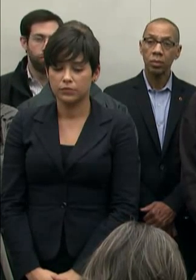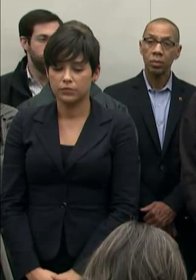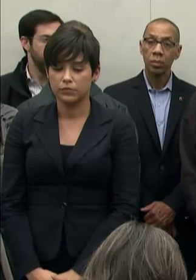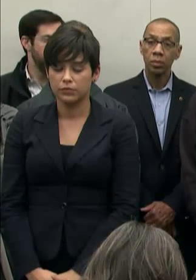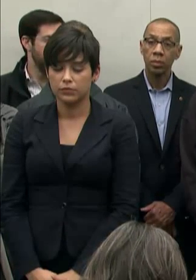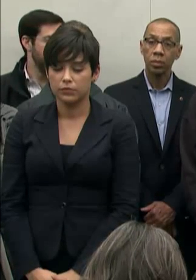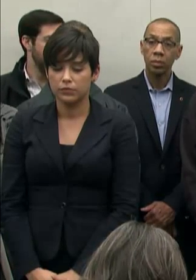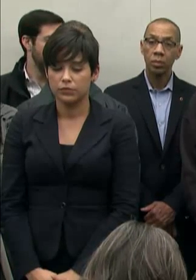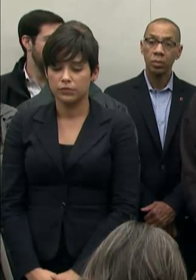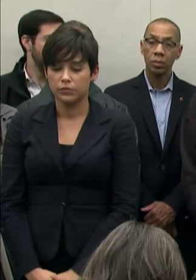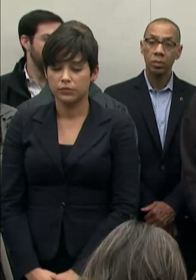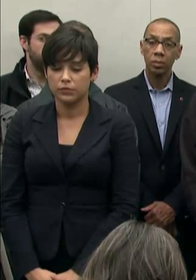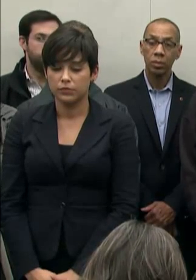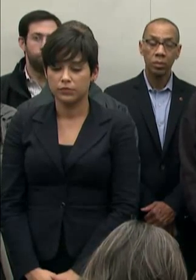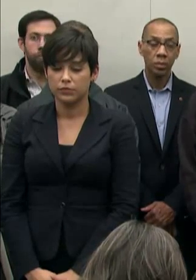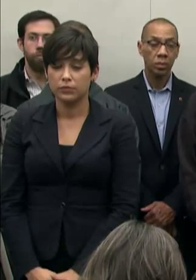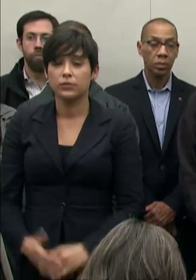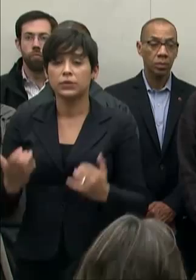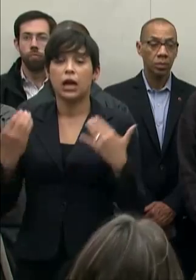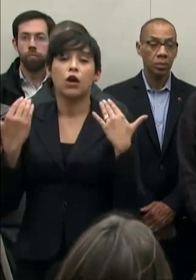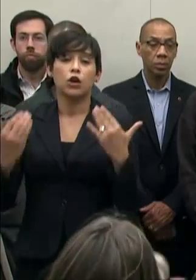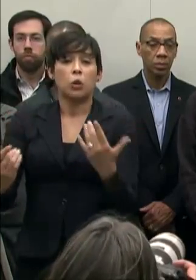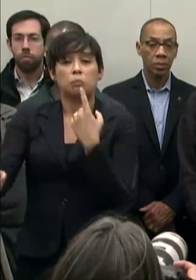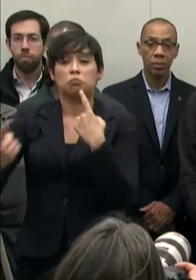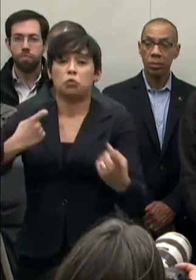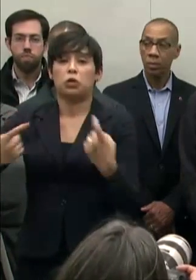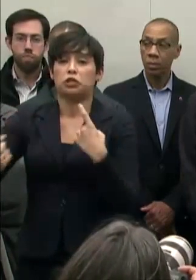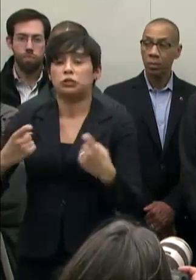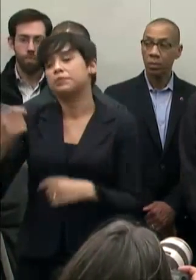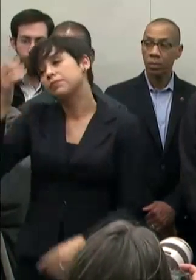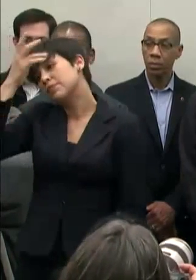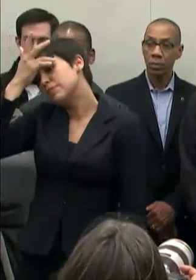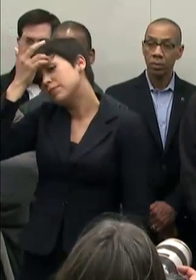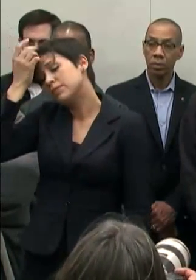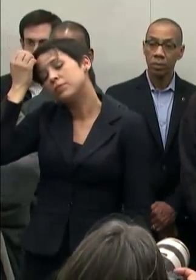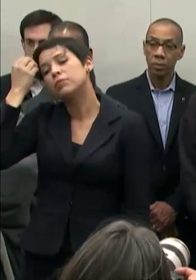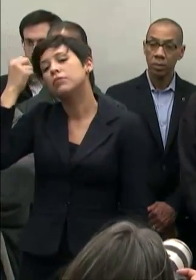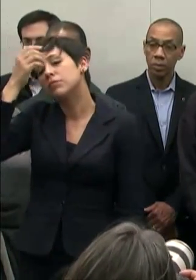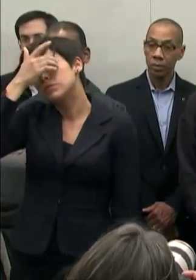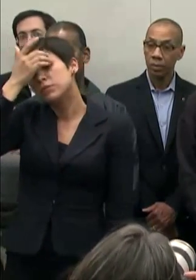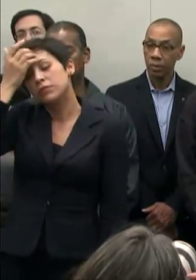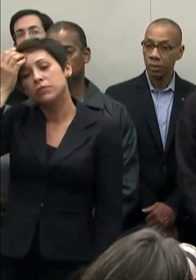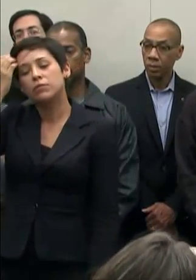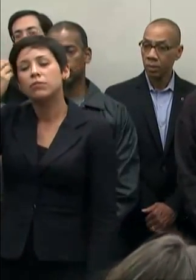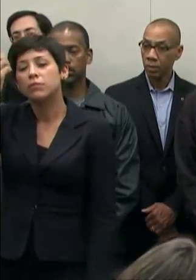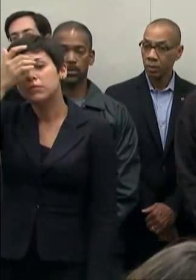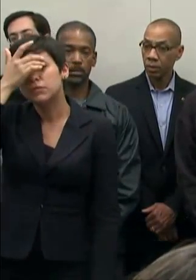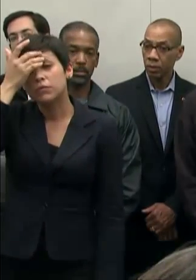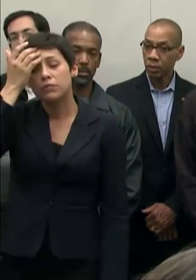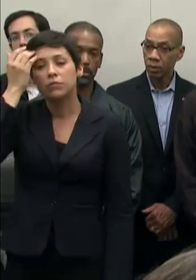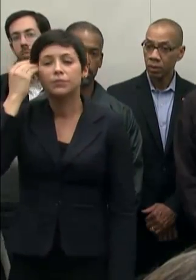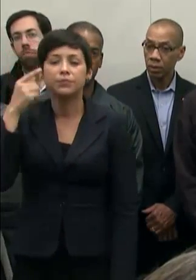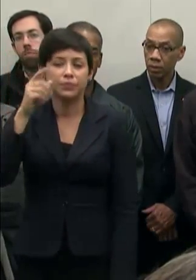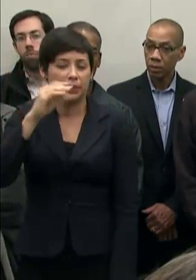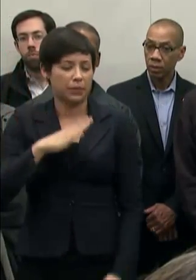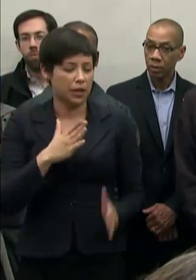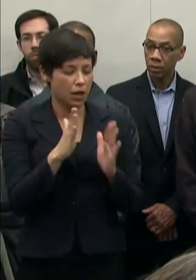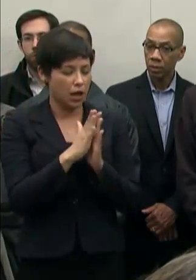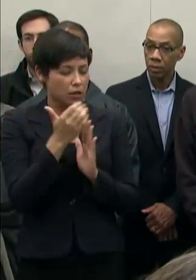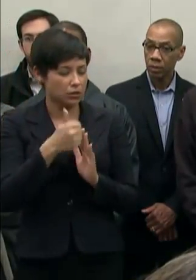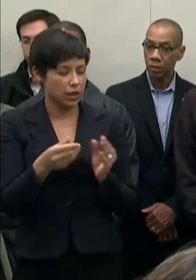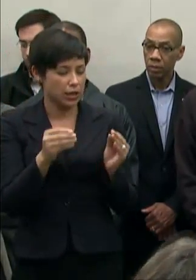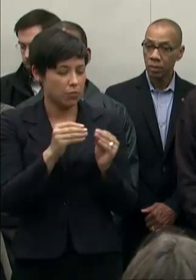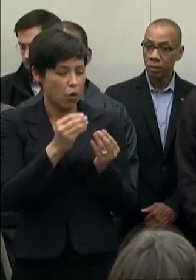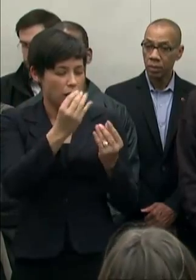NYC.gov. With that, we'll be happy to take some questions if anybody has any. Yes, sir. Is there any additional information as to whether or not Con Ed is planning a